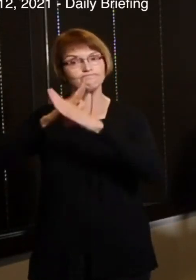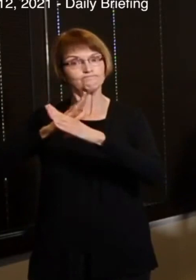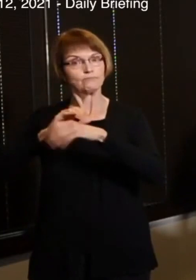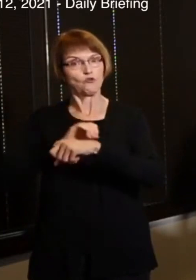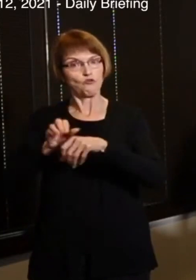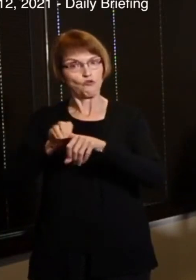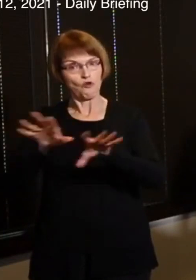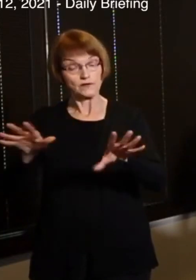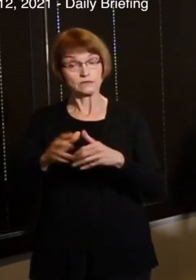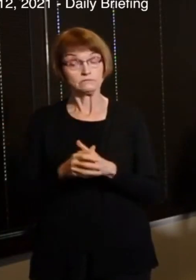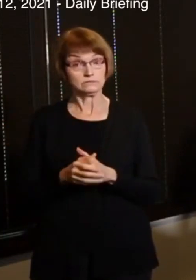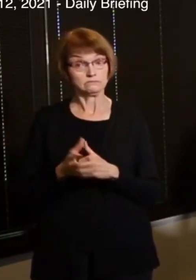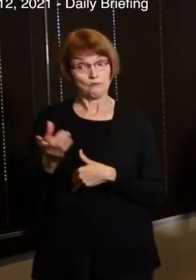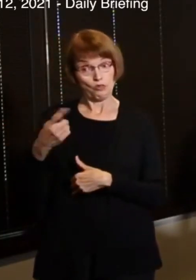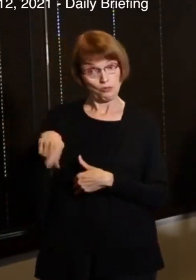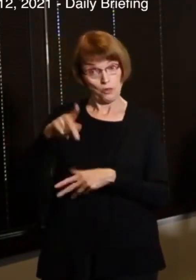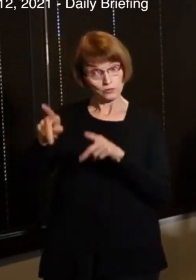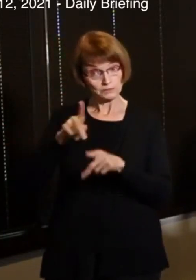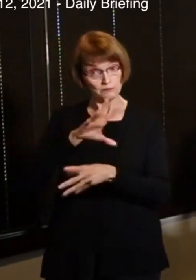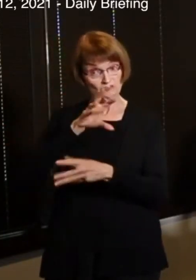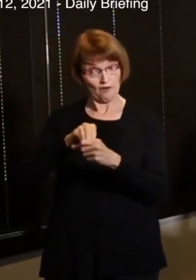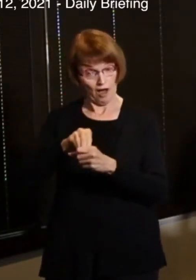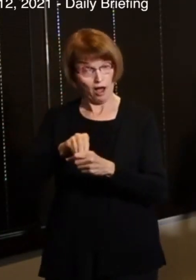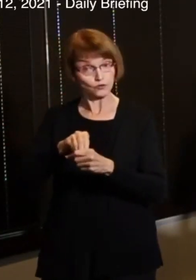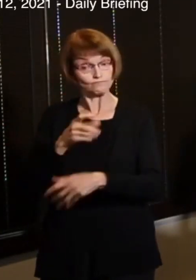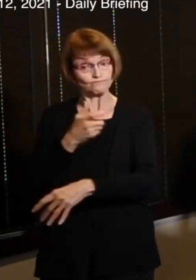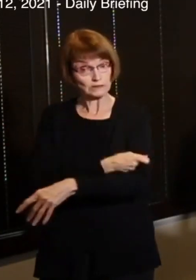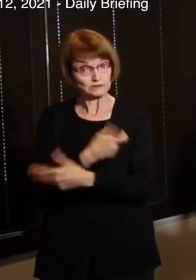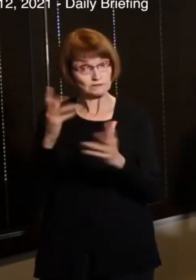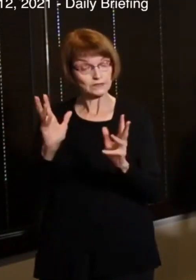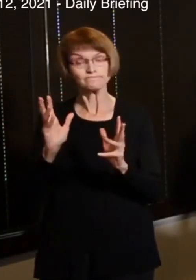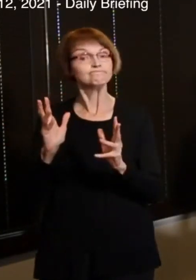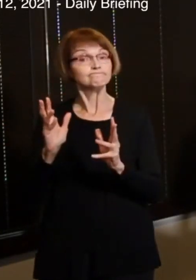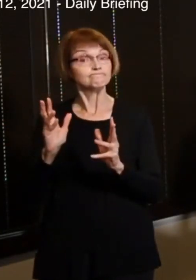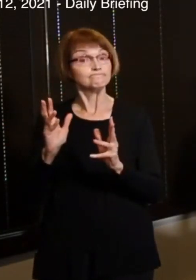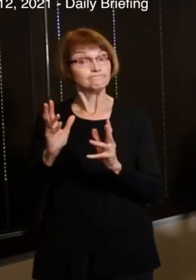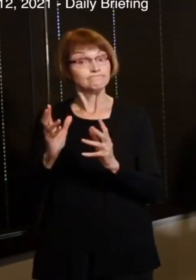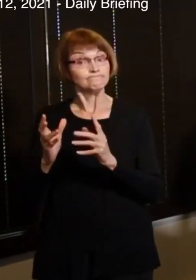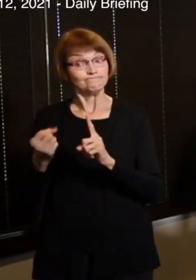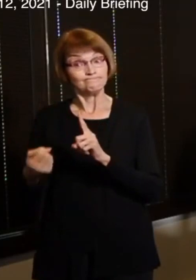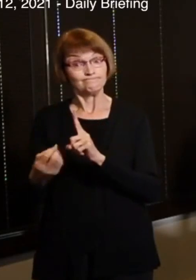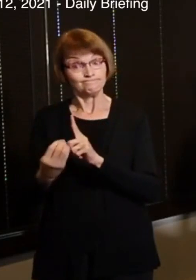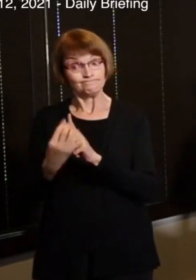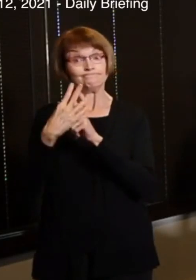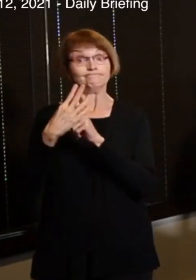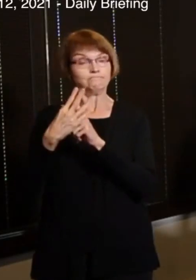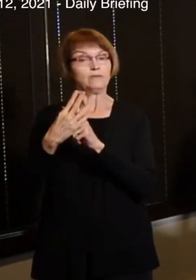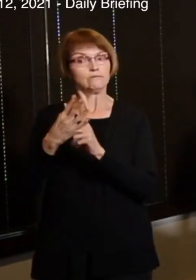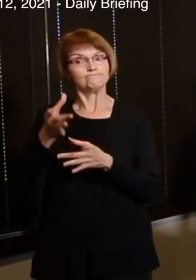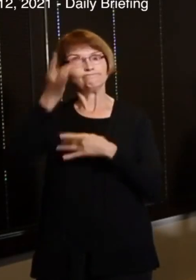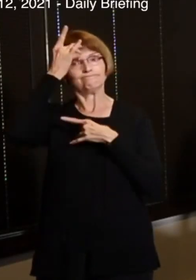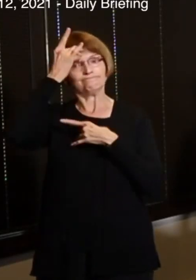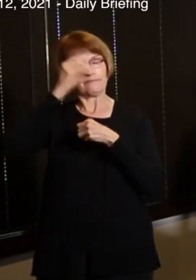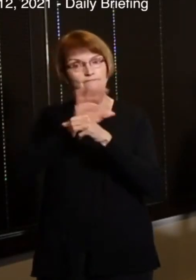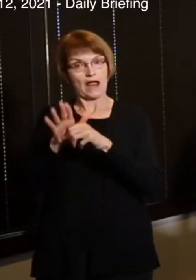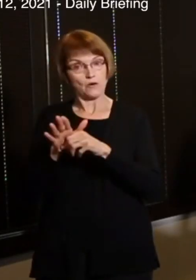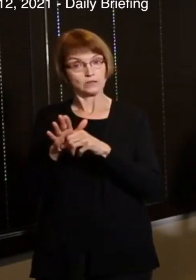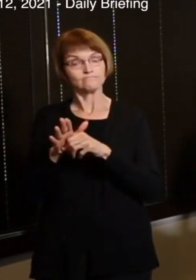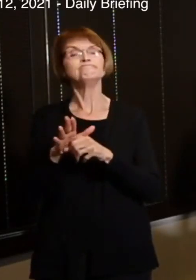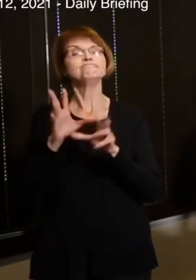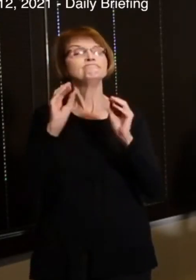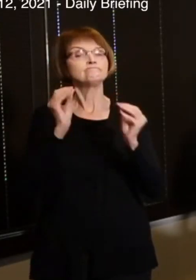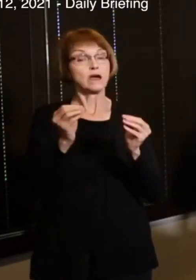of the participants who received the vaccine became infected with the virus, and there were no serious side effects